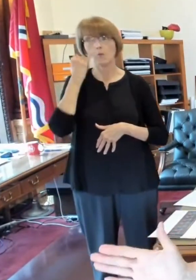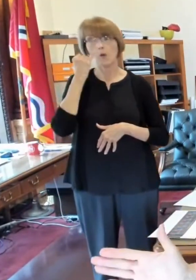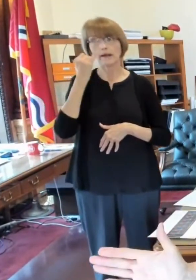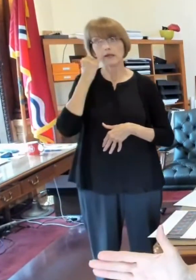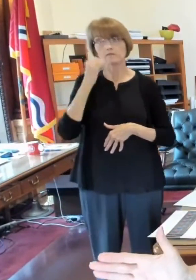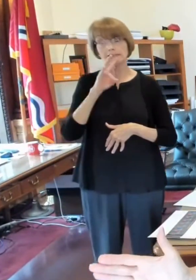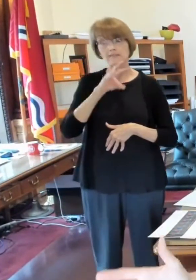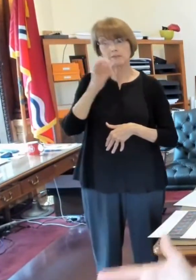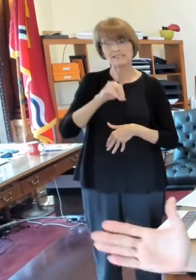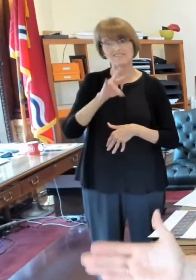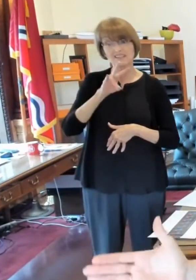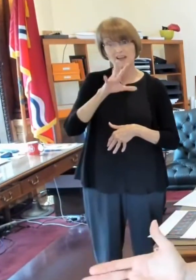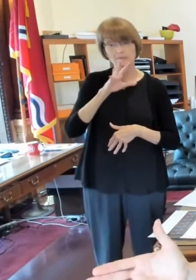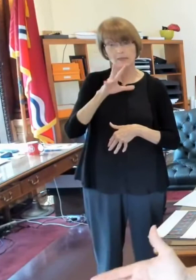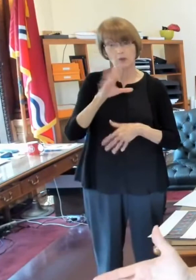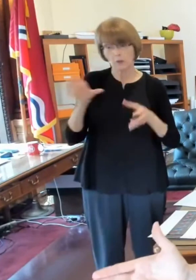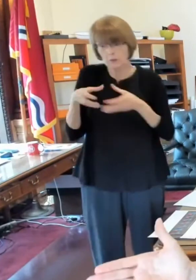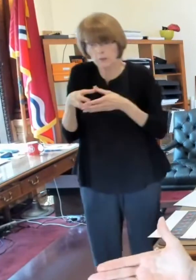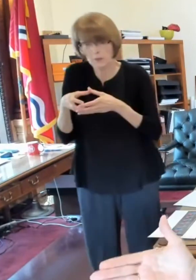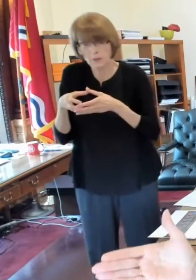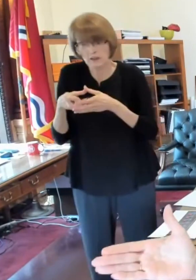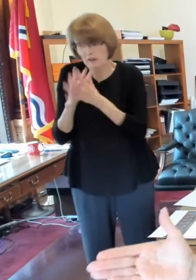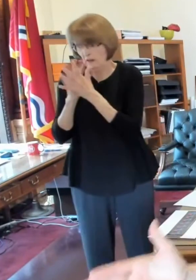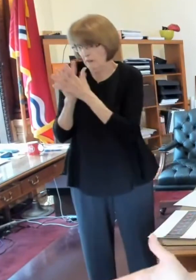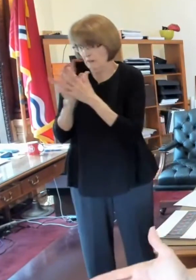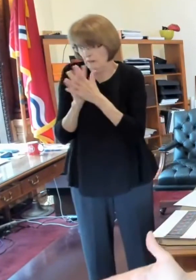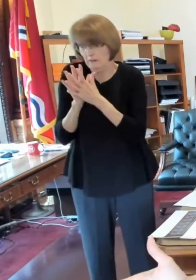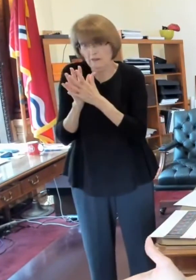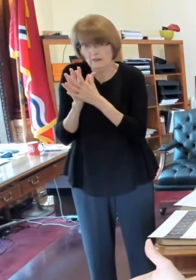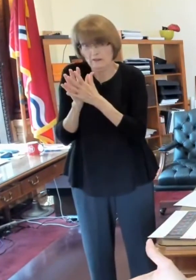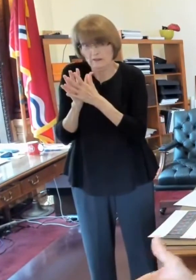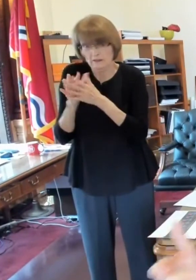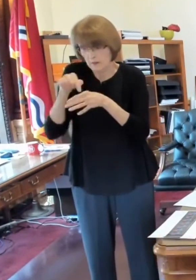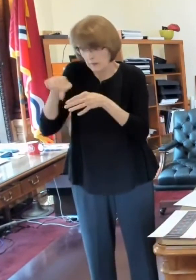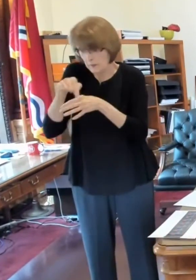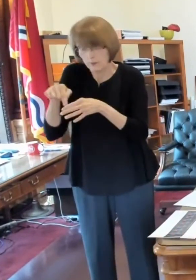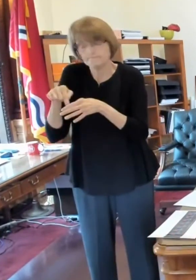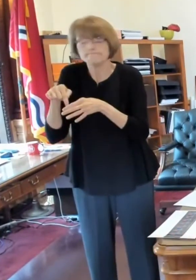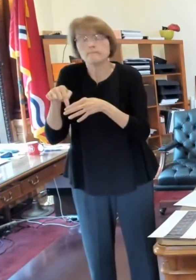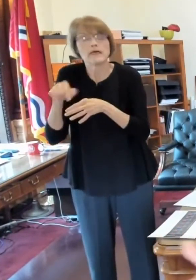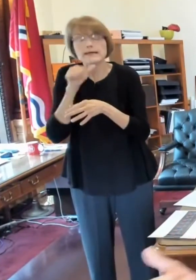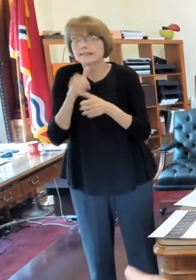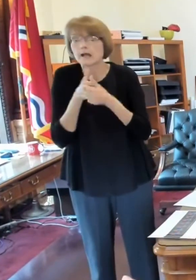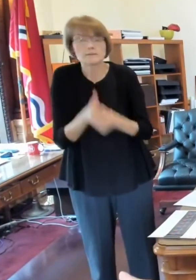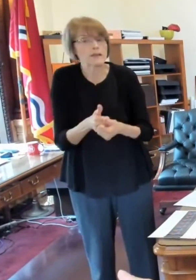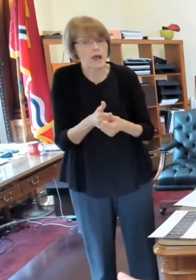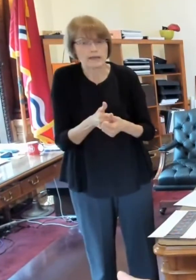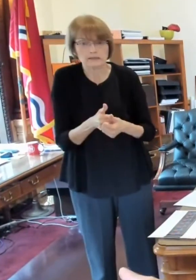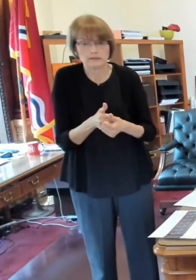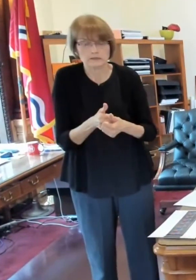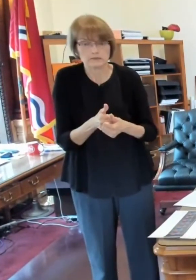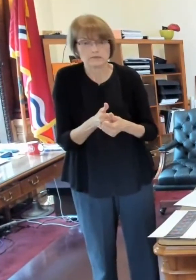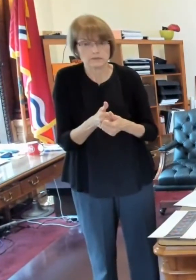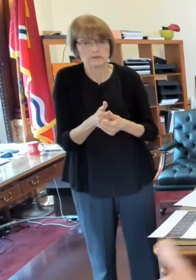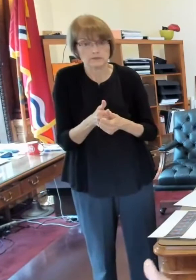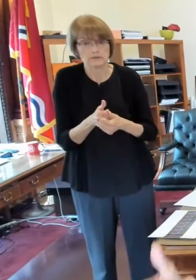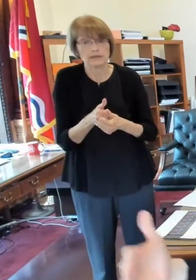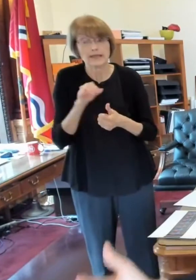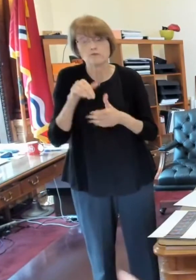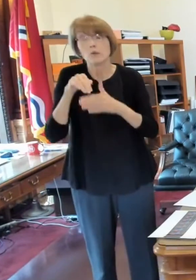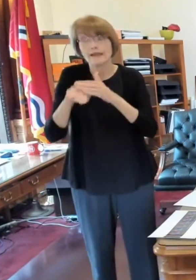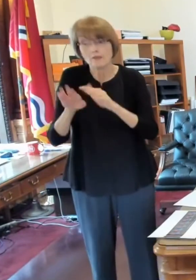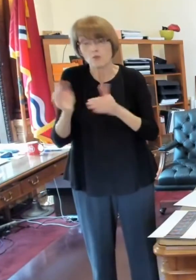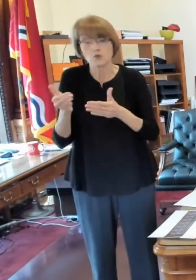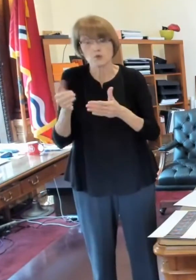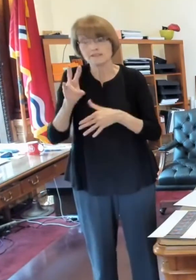and that wouldn't be, that's not the way compliance works. Compliance would work that we'd be spread out at